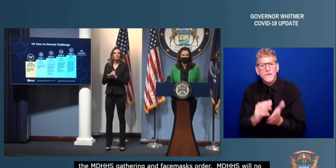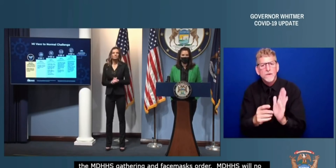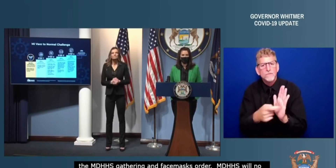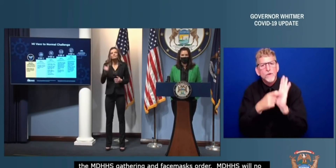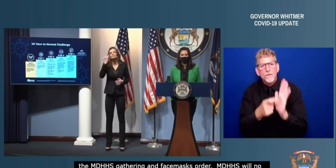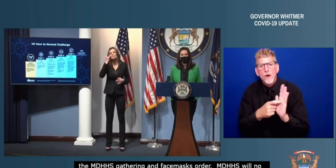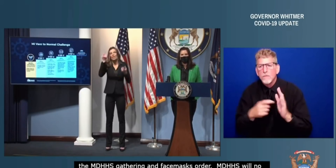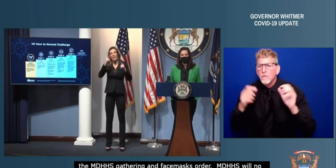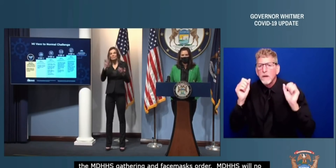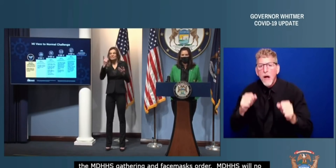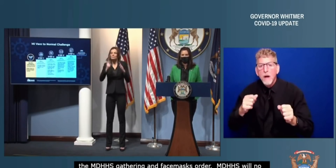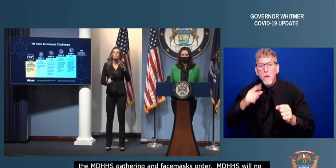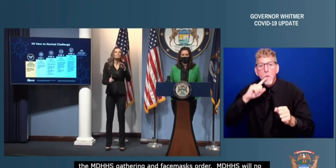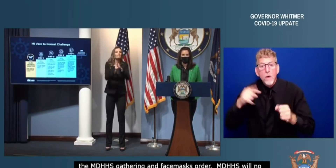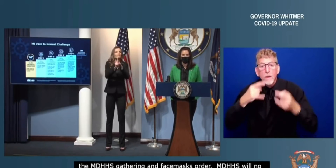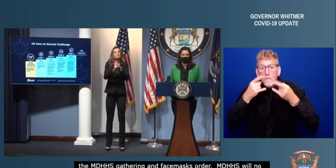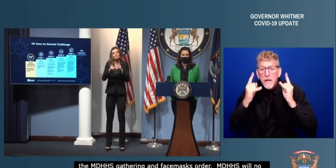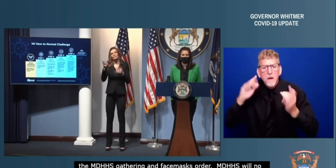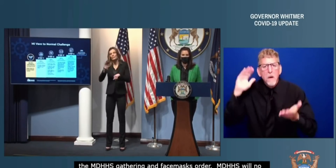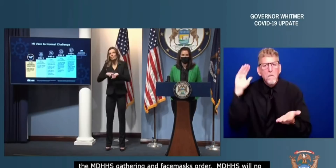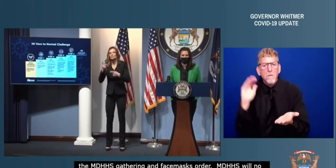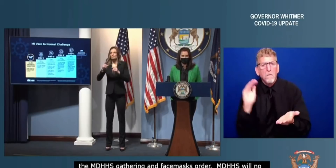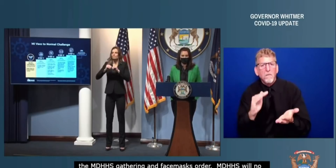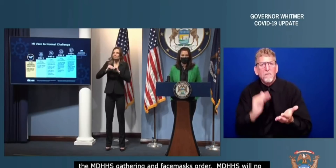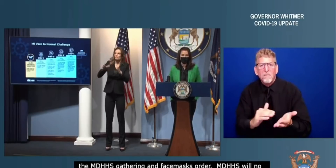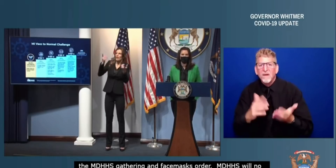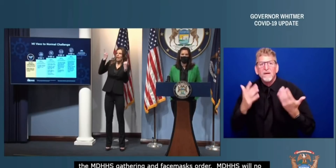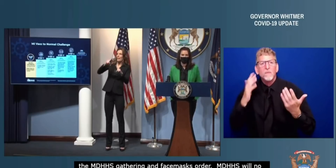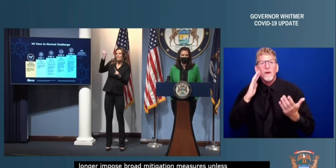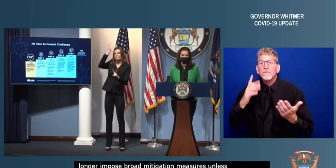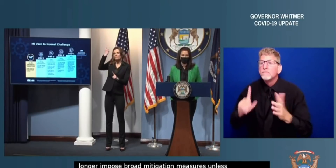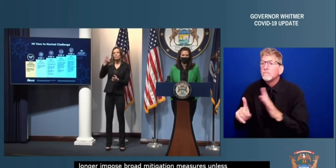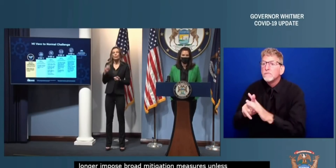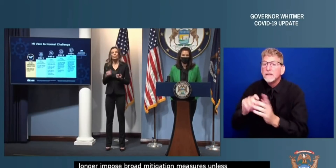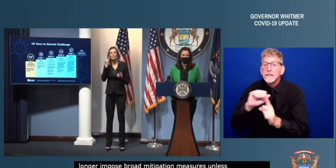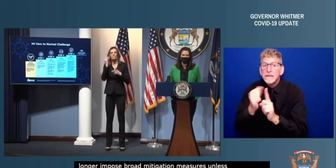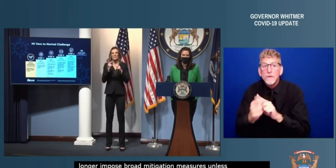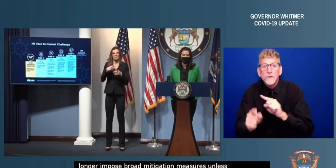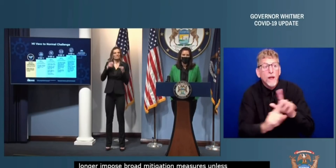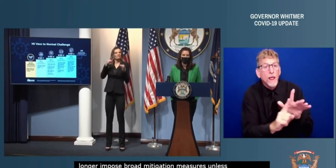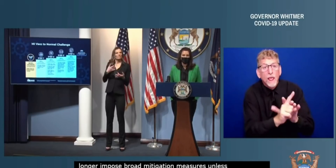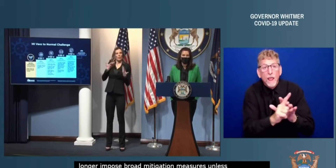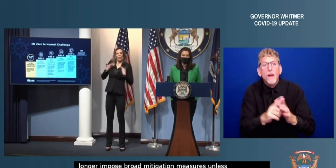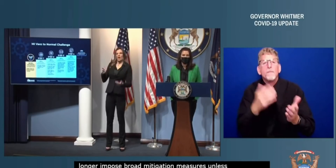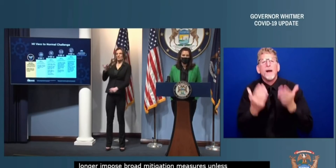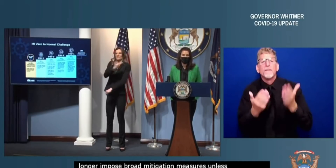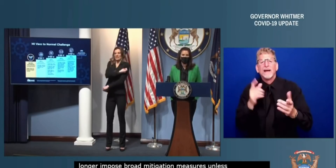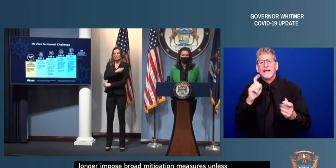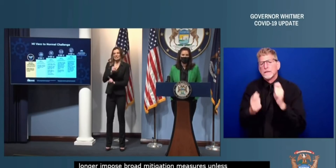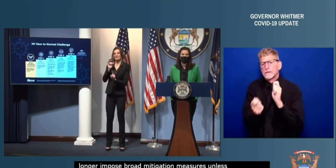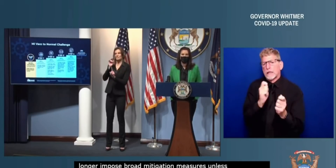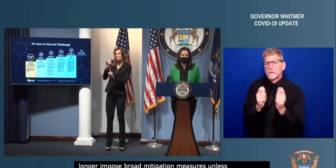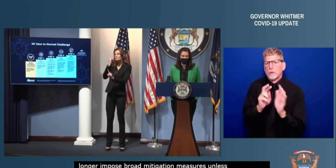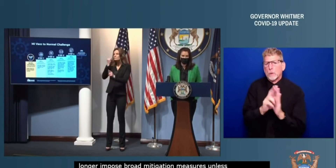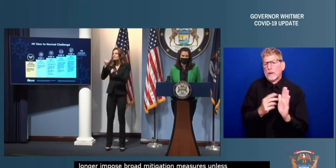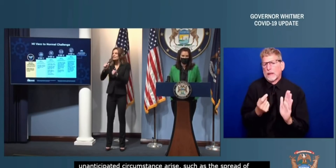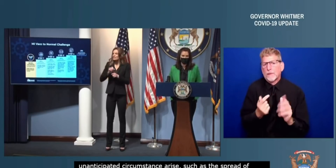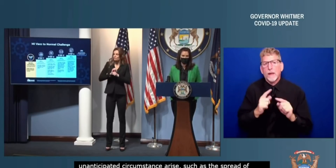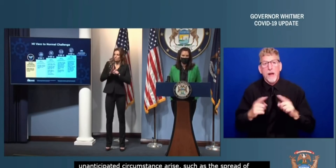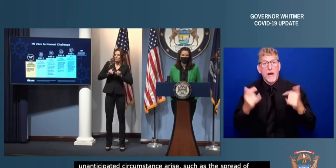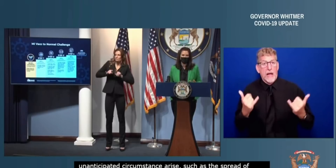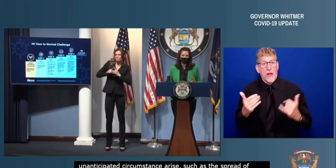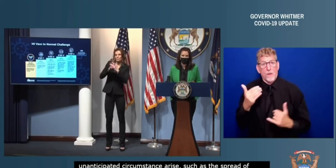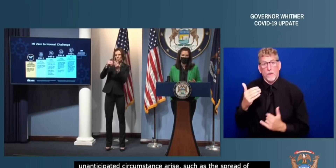circumstance arises, such as the spread of vaccine-resistant variants. That is Team Michigan's